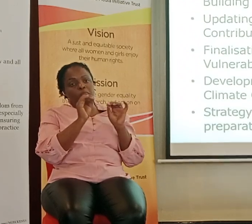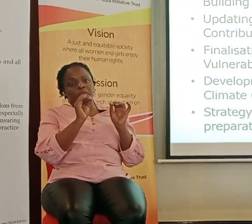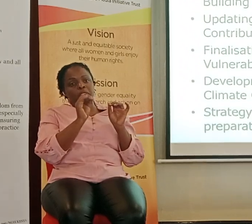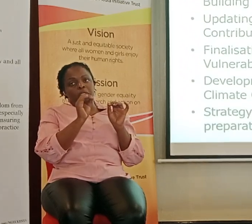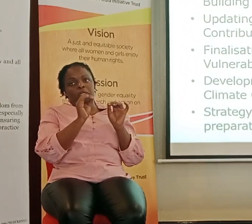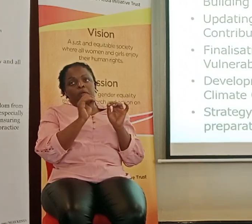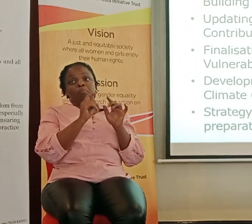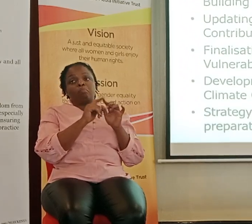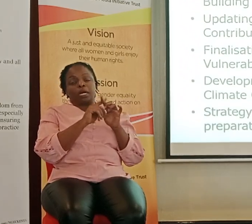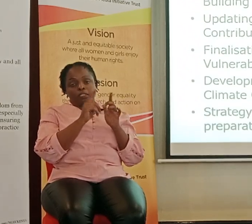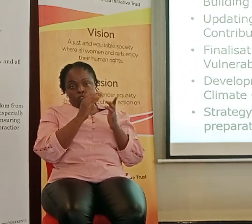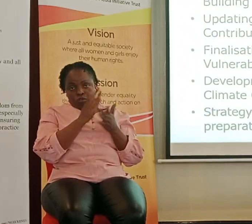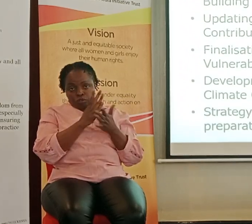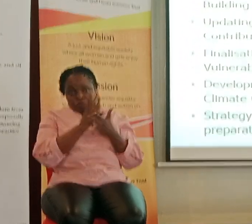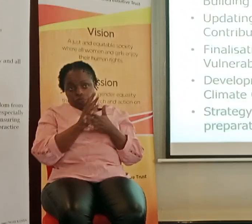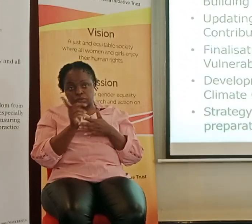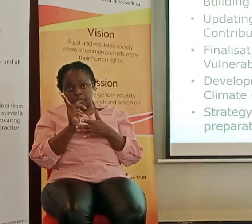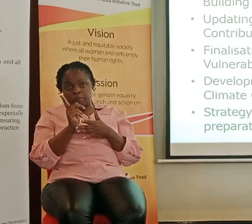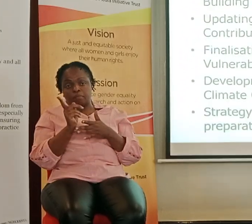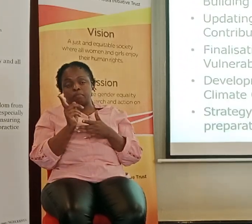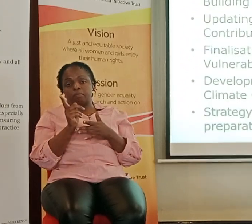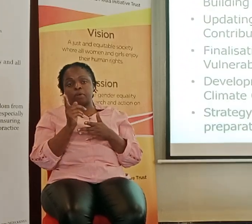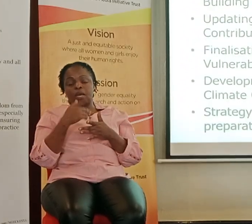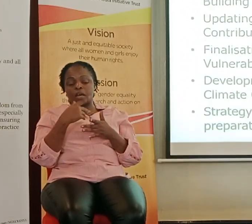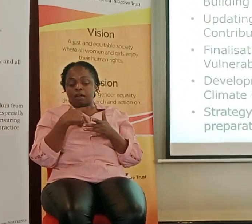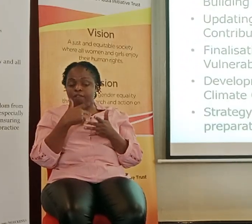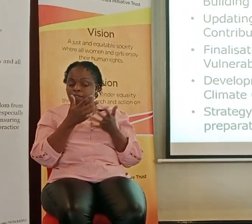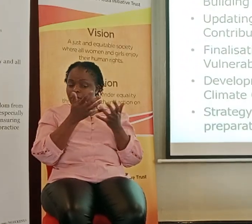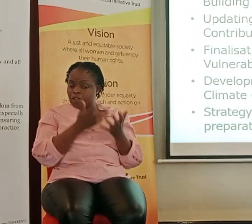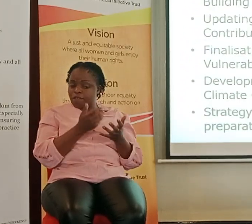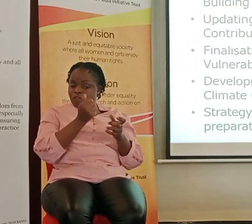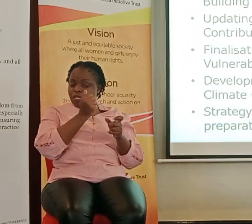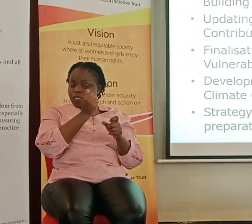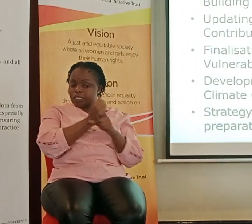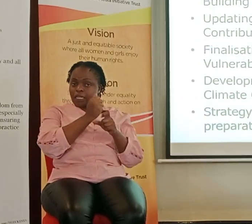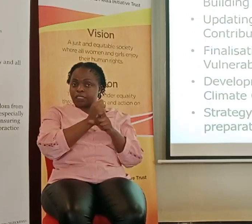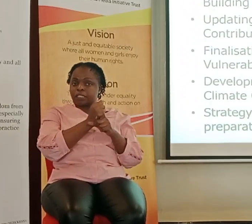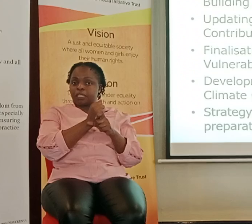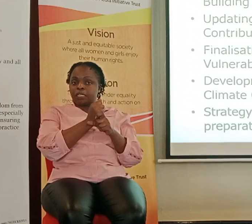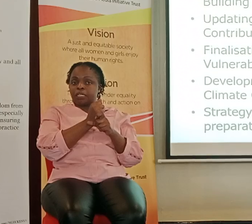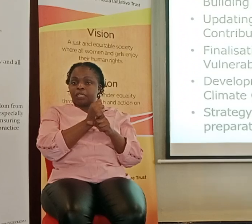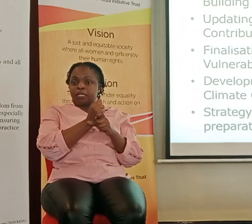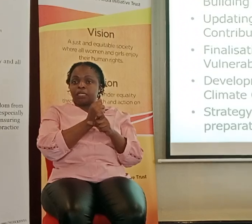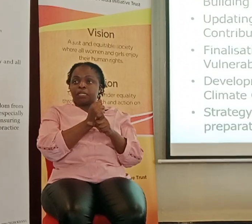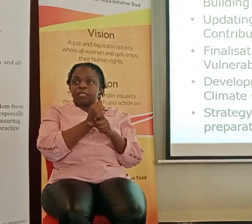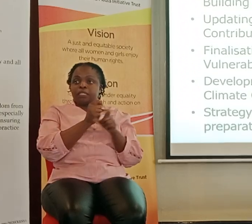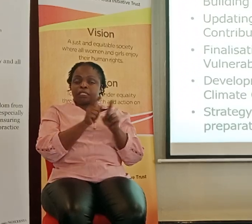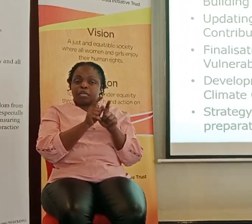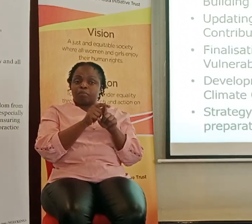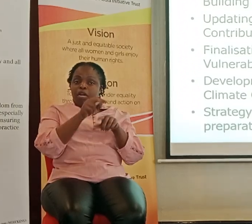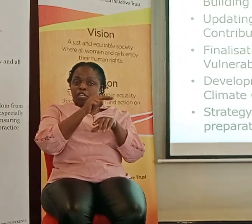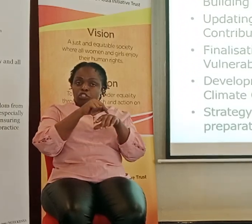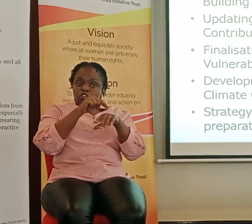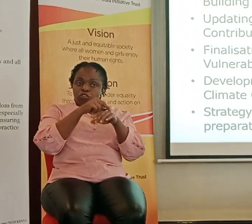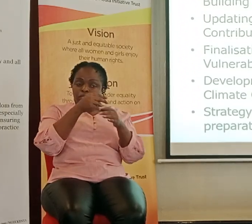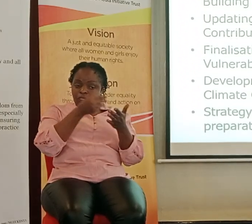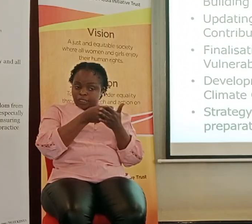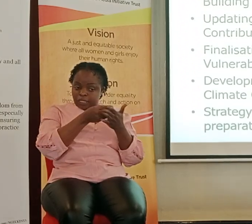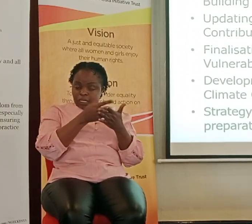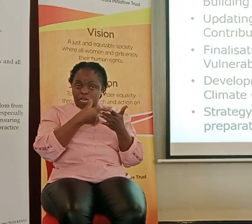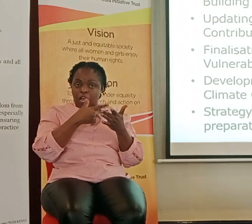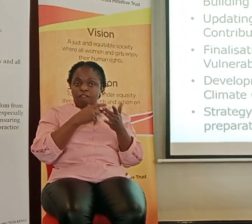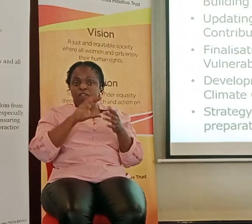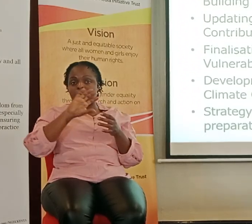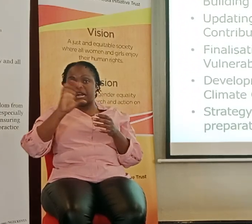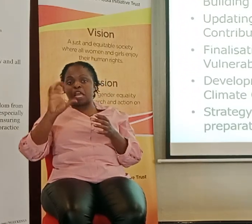ubaya, they are carrying a heavy load to sort out our economy. But the National Treasury has a climate change